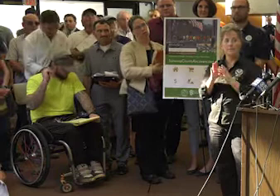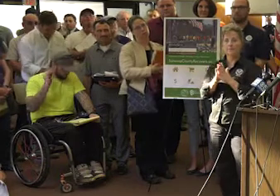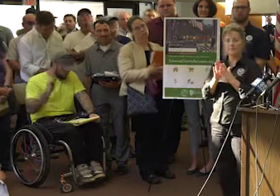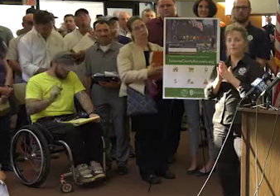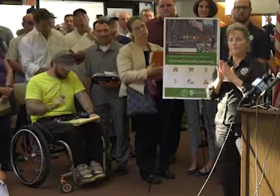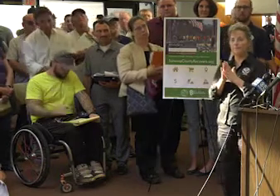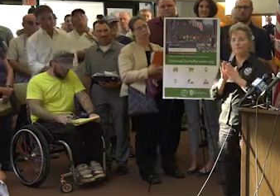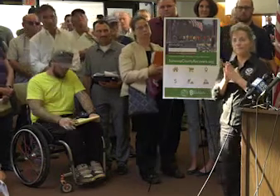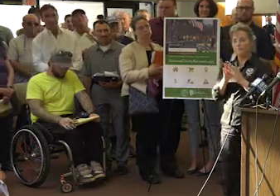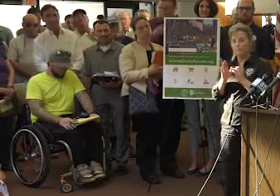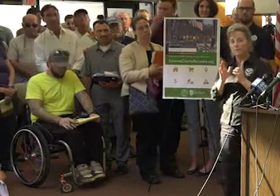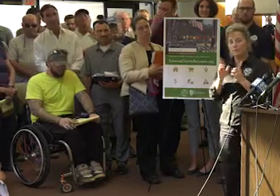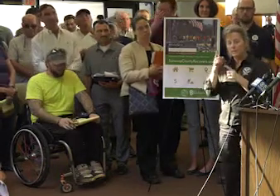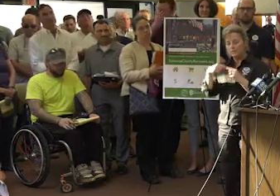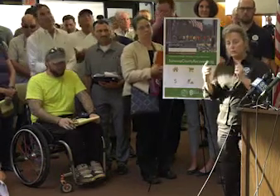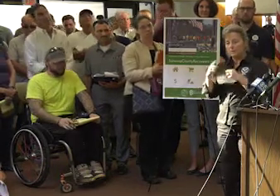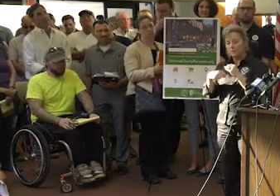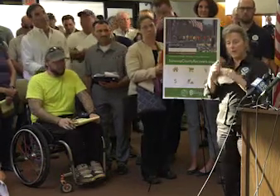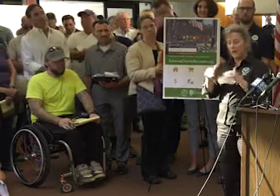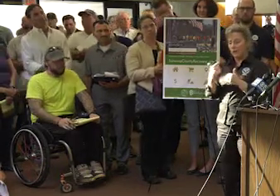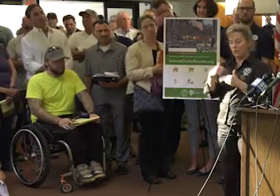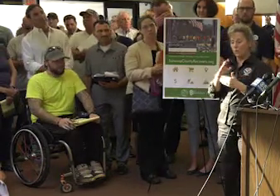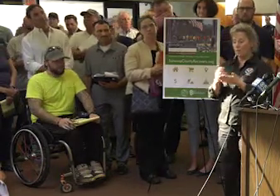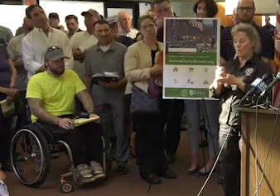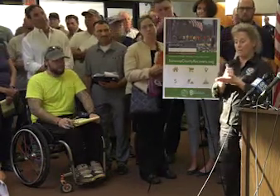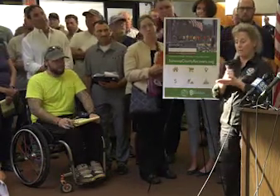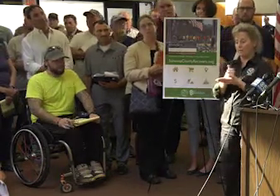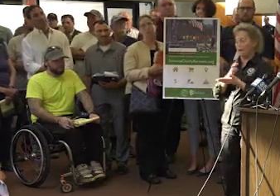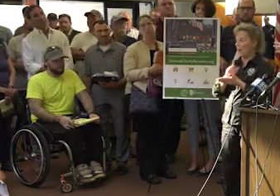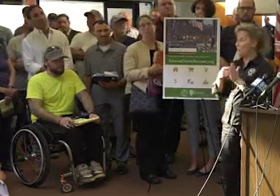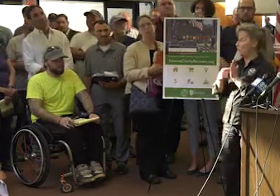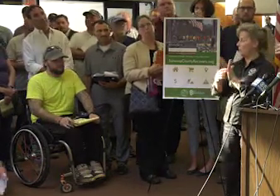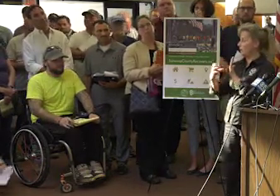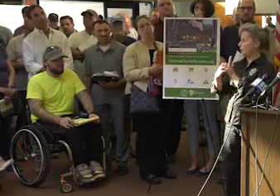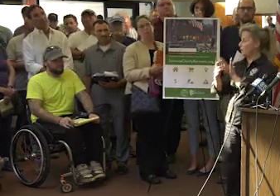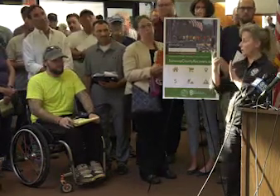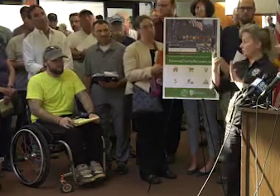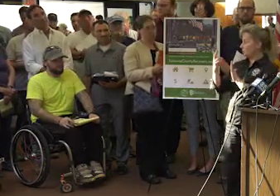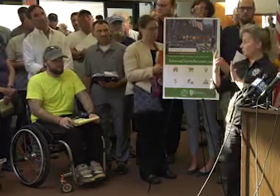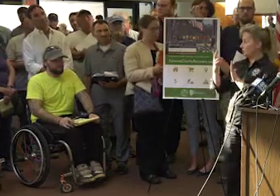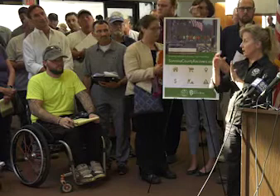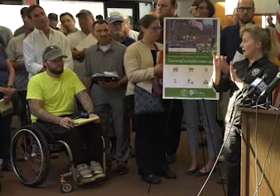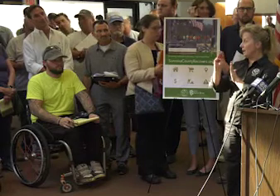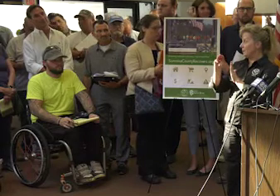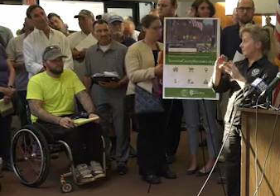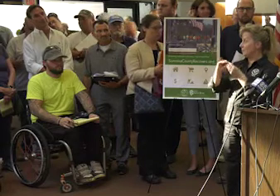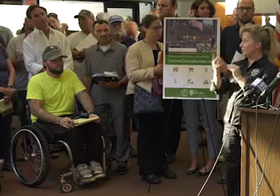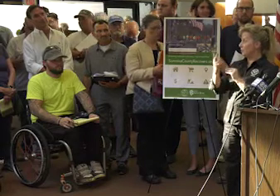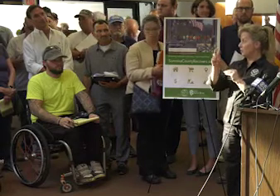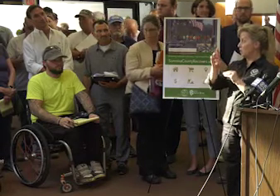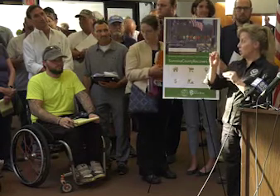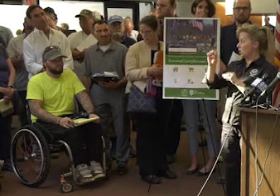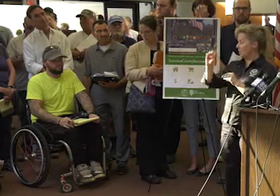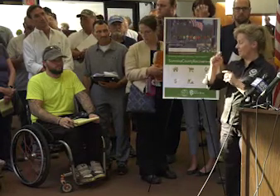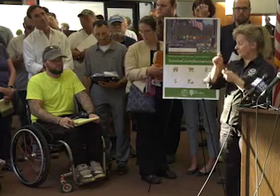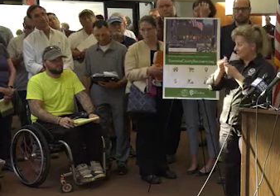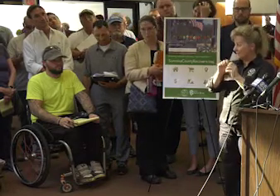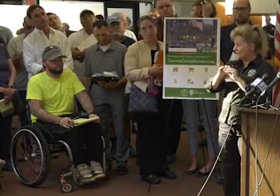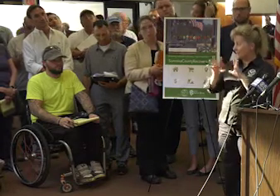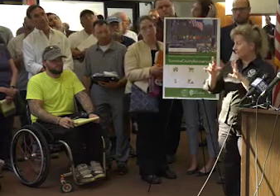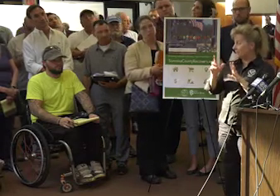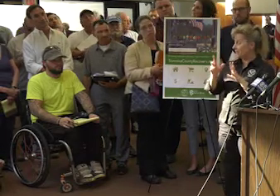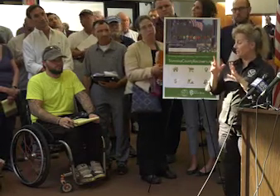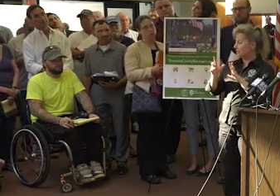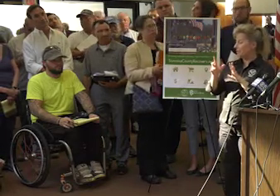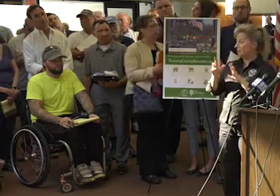So the question is disagreement about how we're going to collect. I will point you to paragraph 2 of item number 2 in the ROE. It specifically